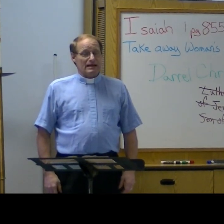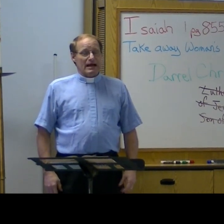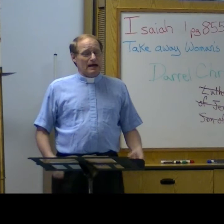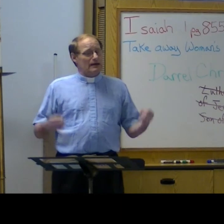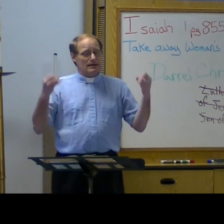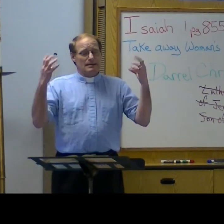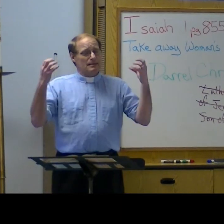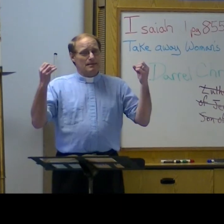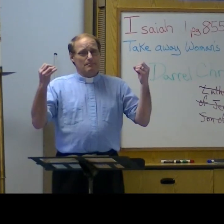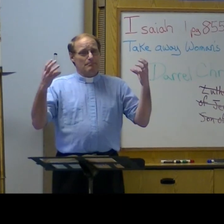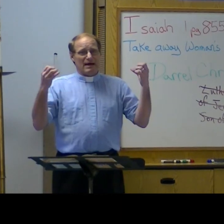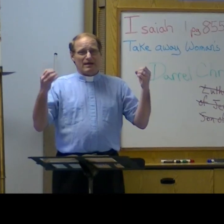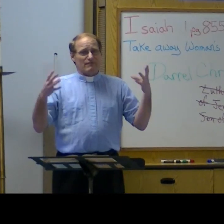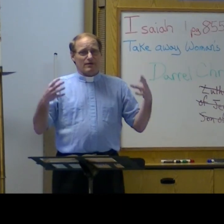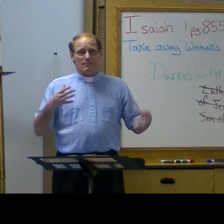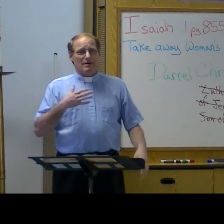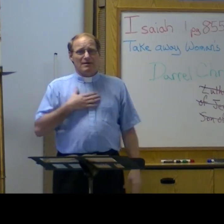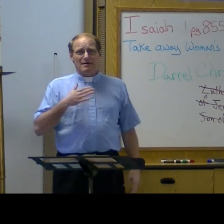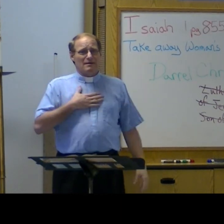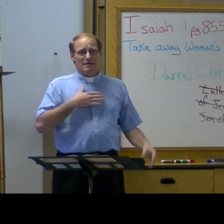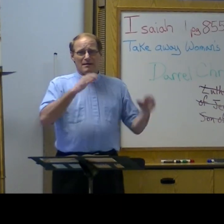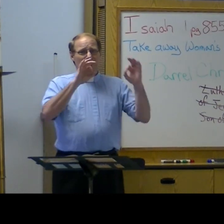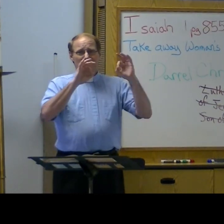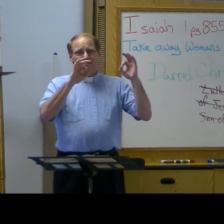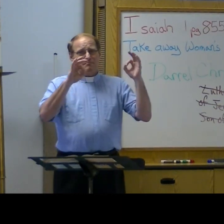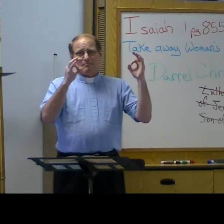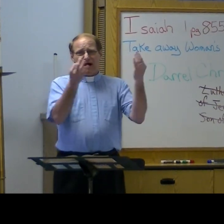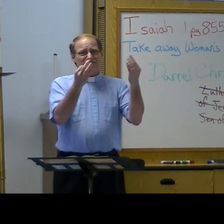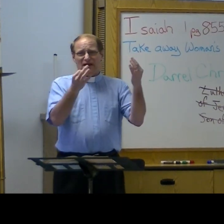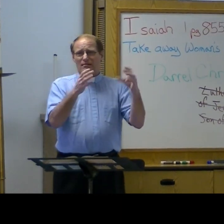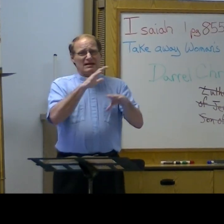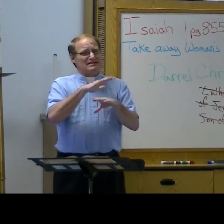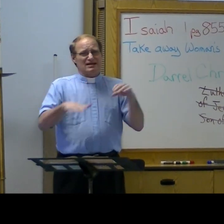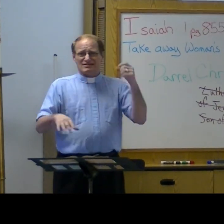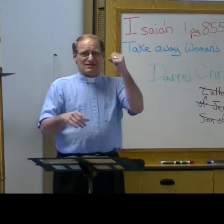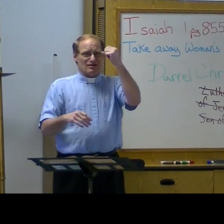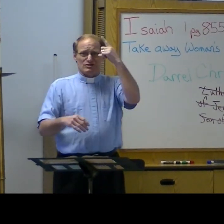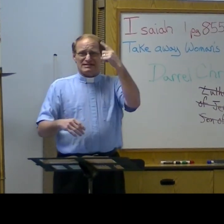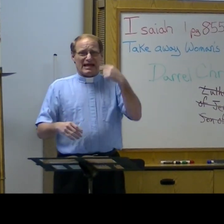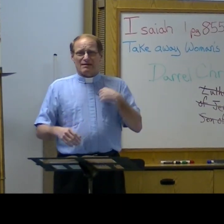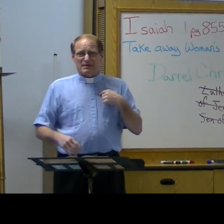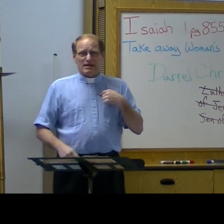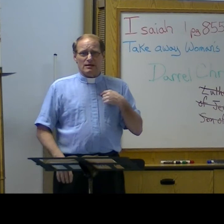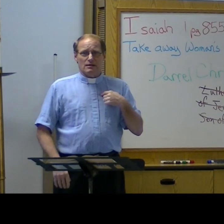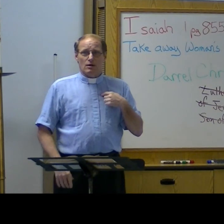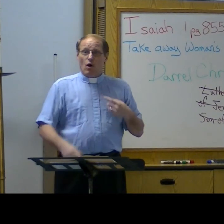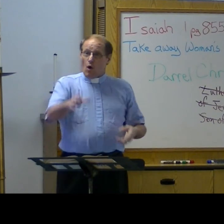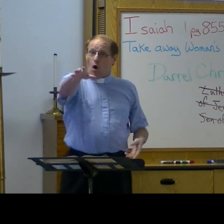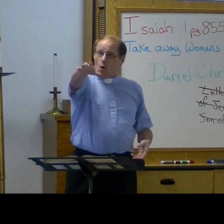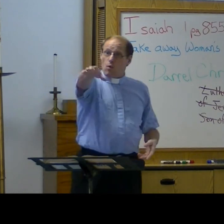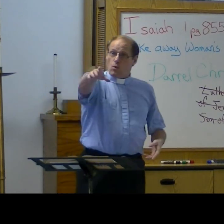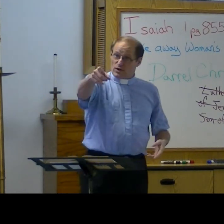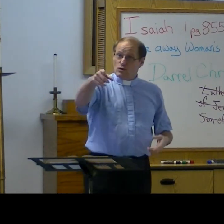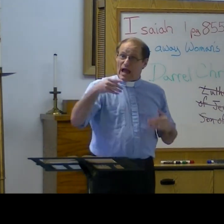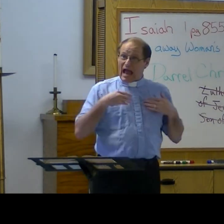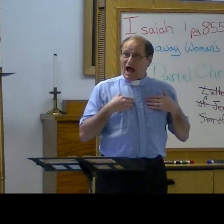Yeah, many of them. My family doesn't understand me. Oh, when you